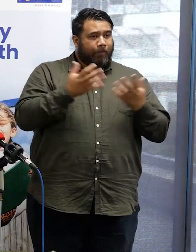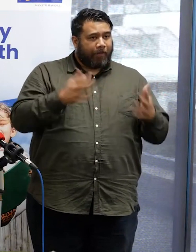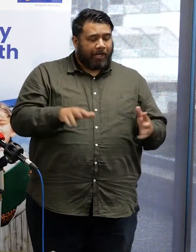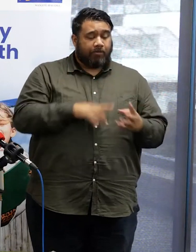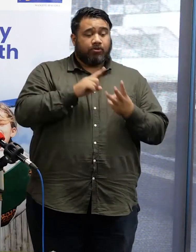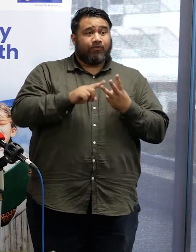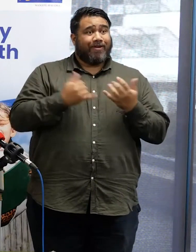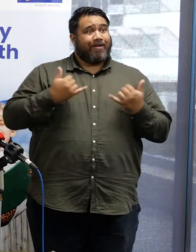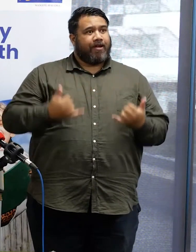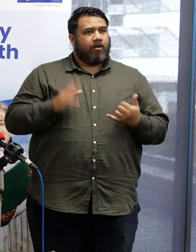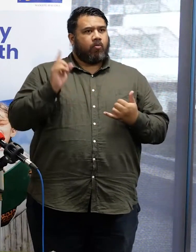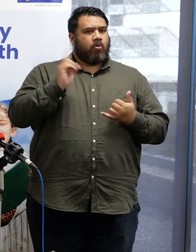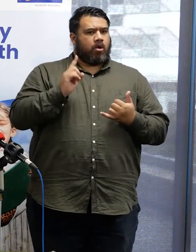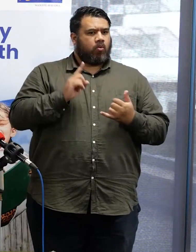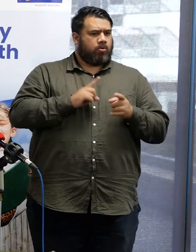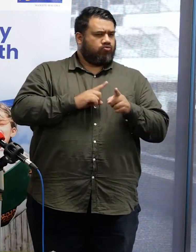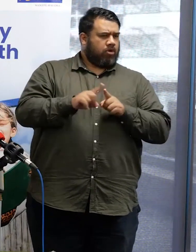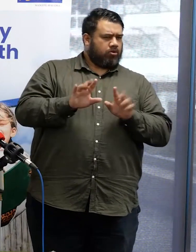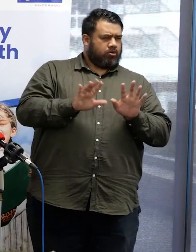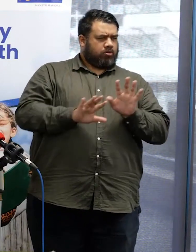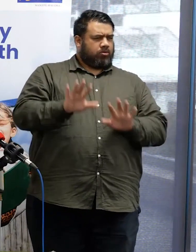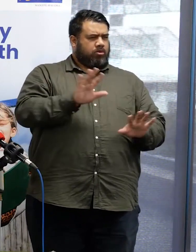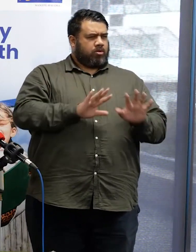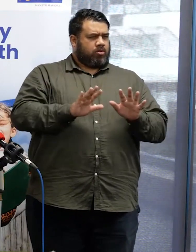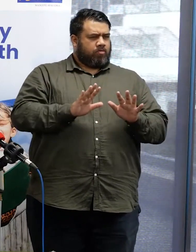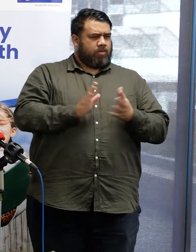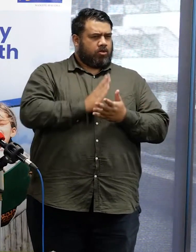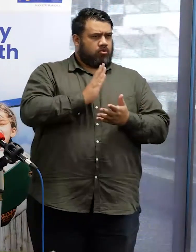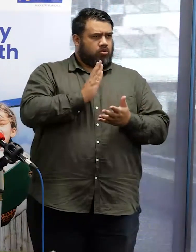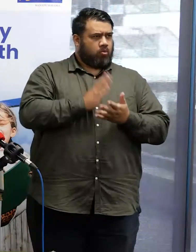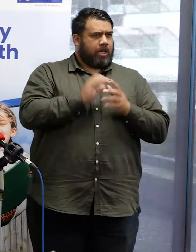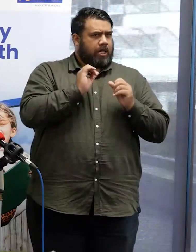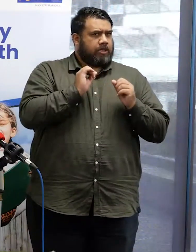increase that understanding will give us that assurance that it is as best as we can make it.